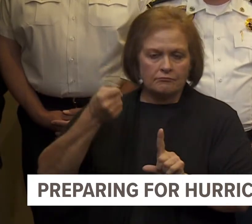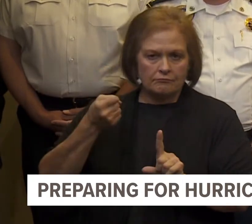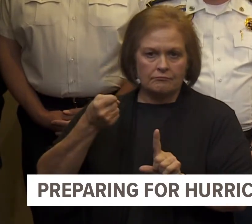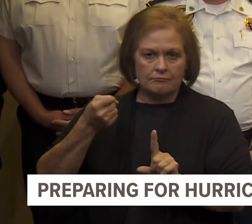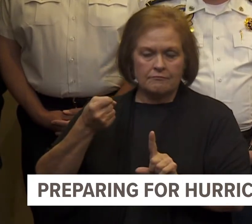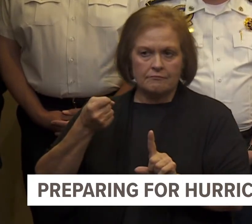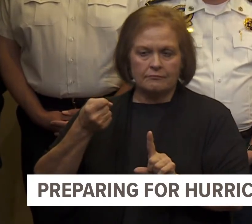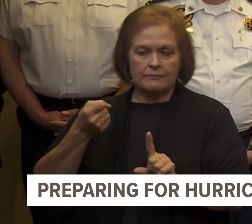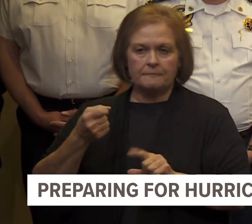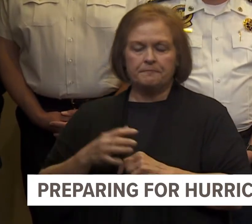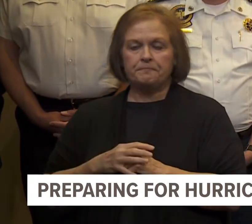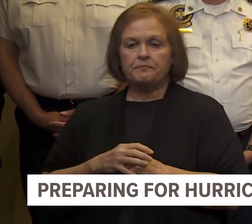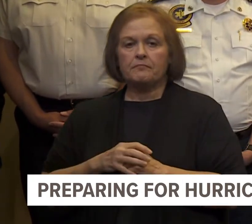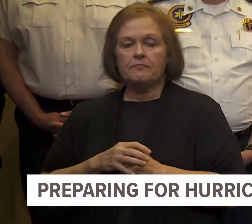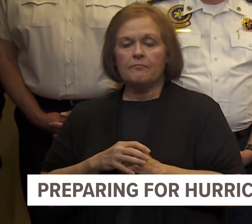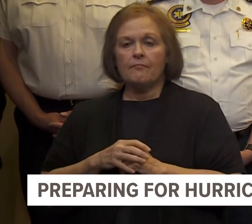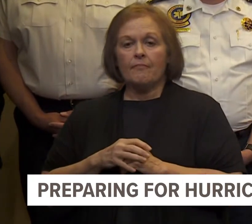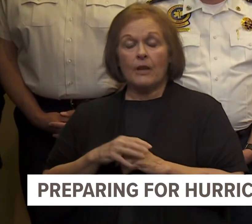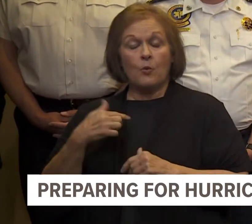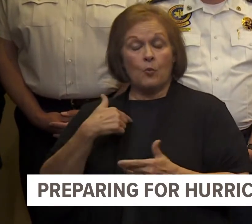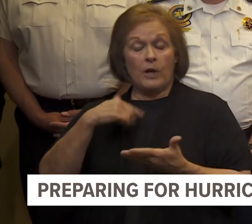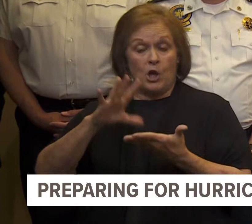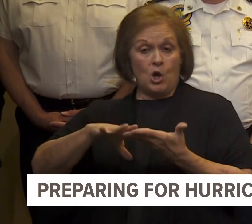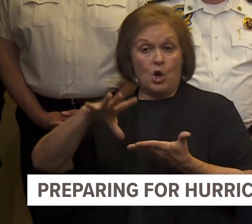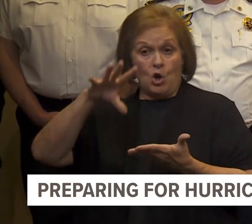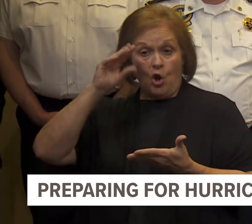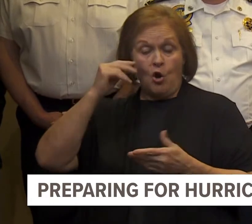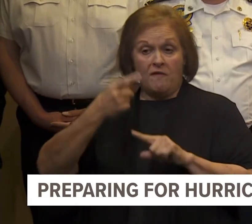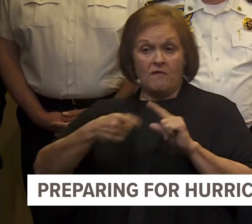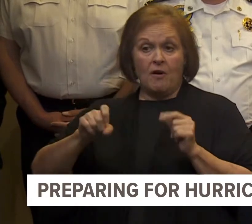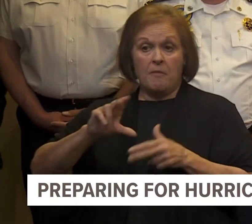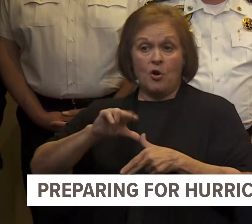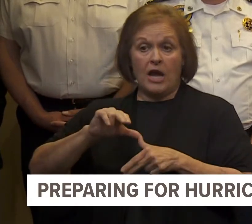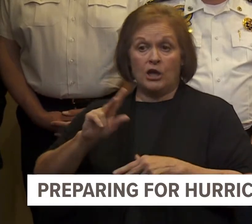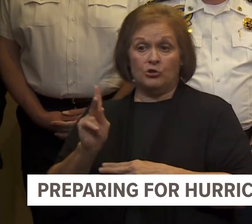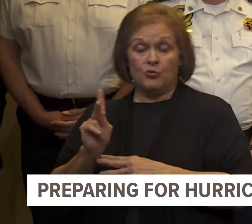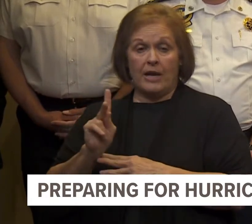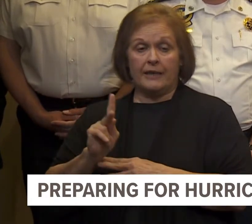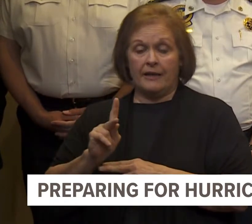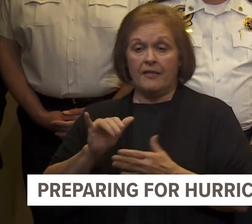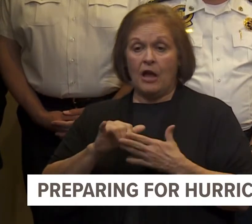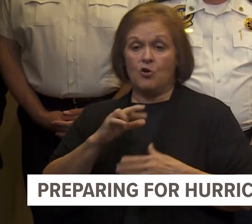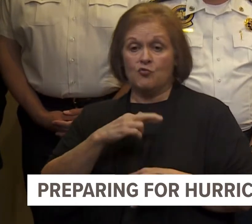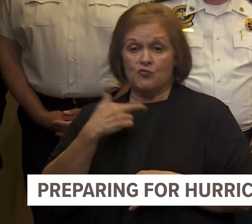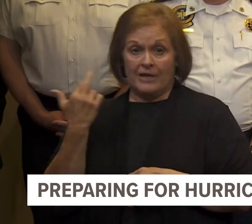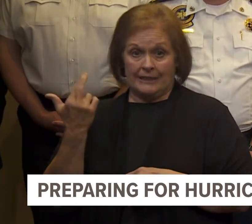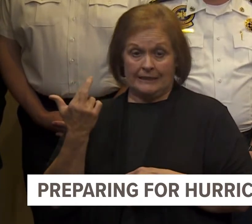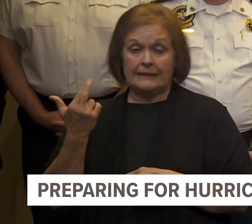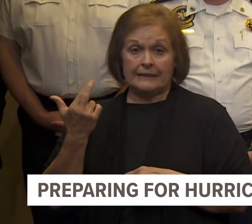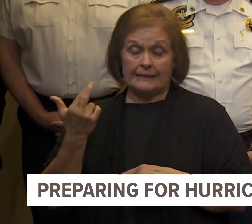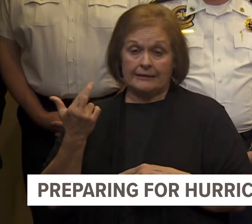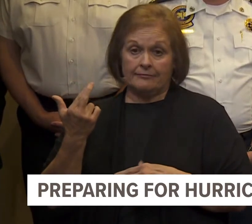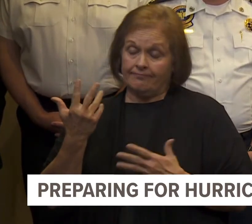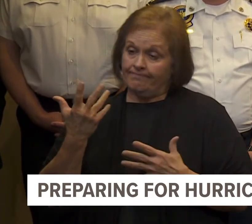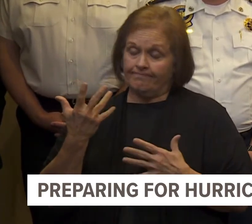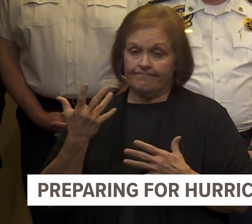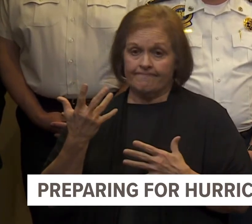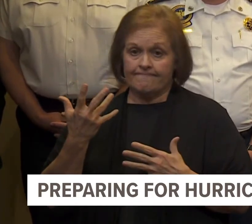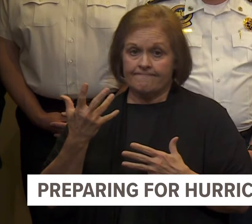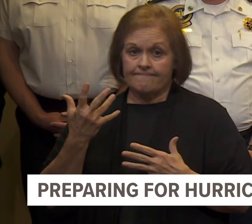active season. And a key lesson learned, again, from Hurricane Katrina is that risk is inherent and cannot